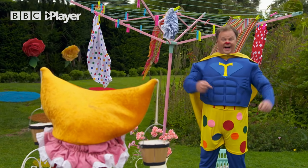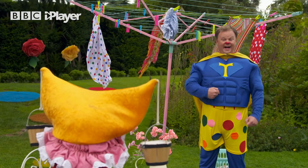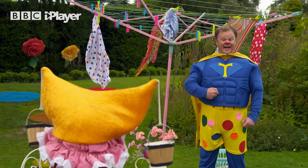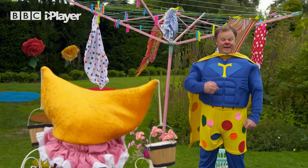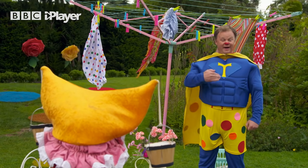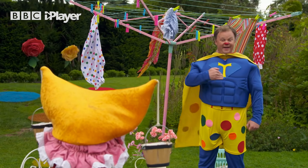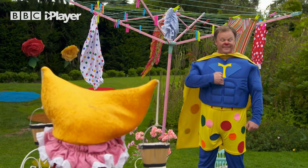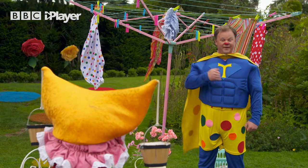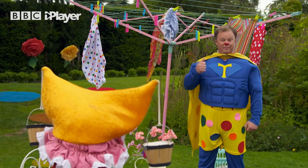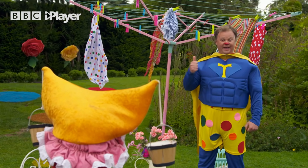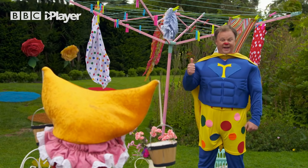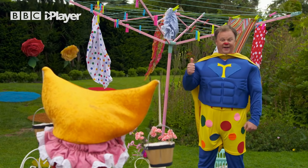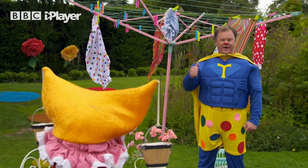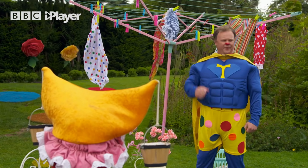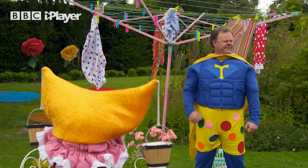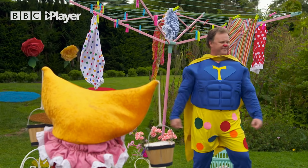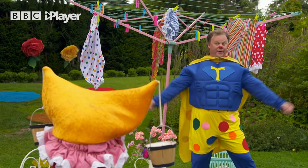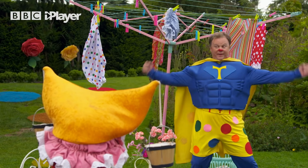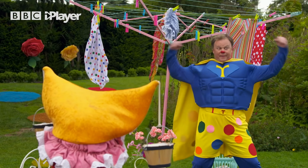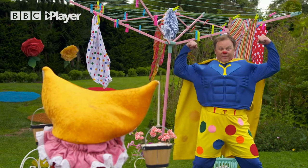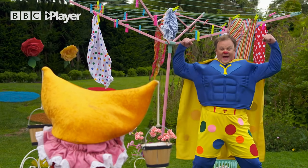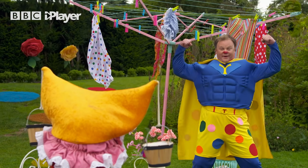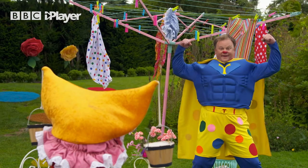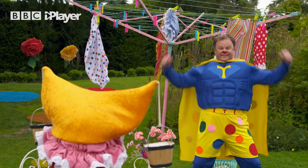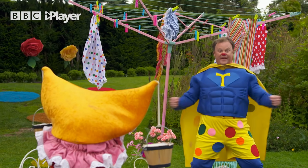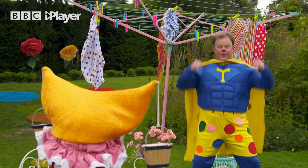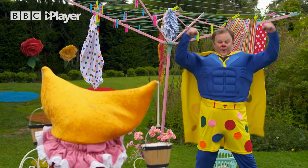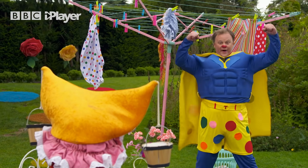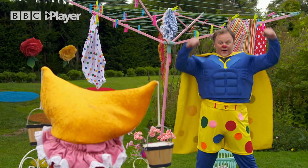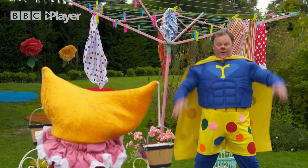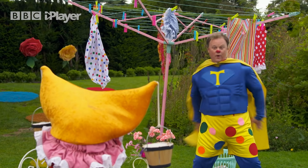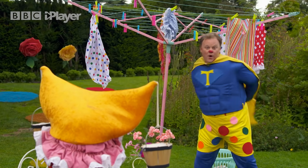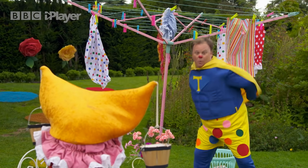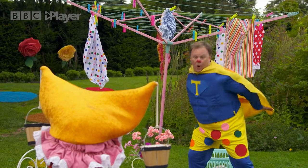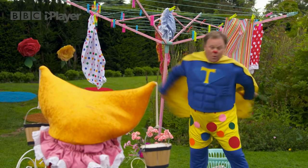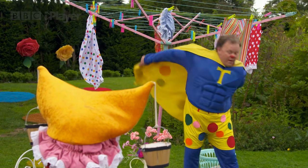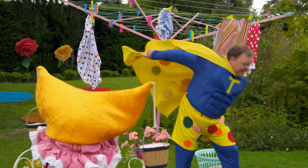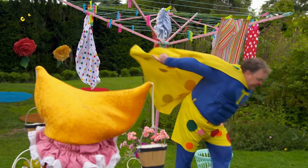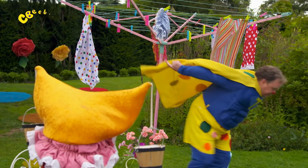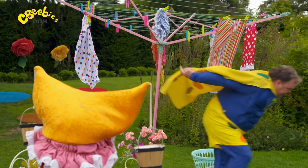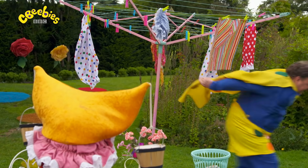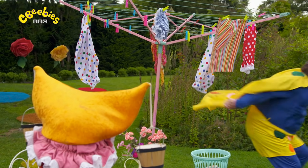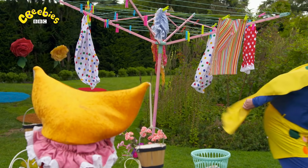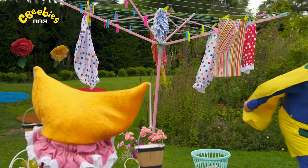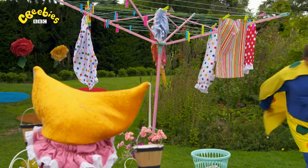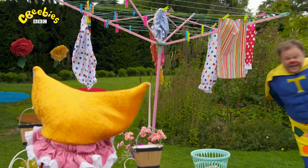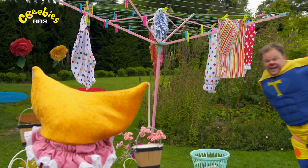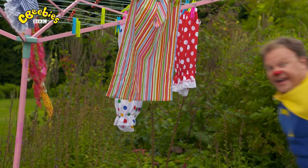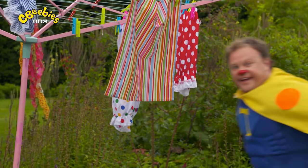Woohoo! Yay! I'm a superhero with superpowers. Woohoo! Before we go, Super